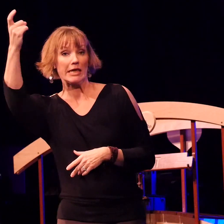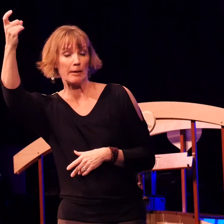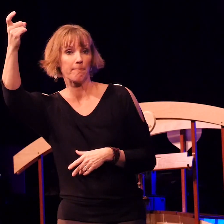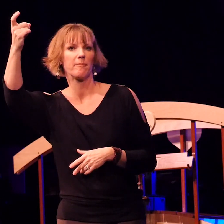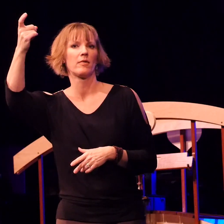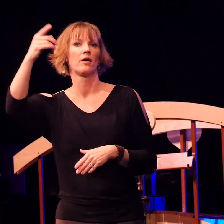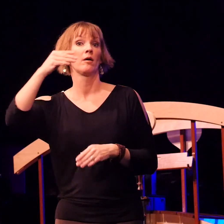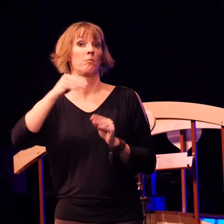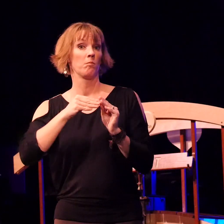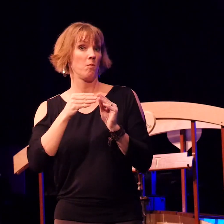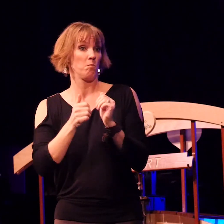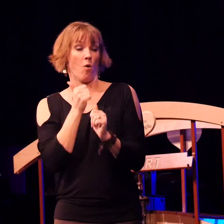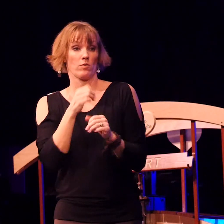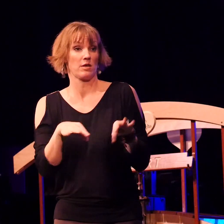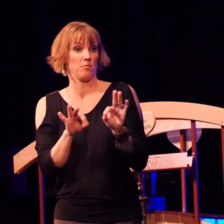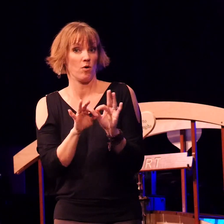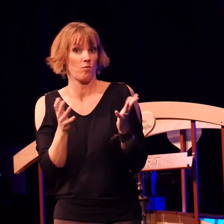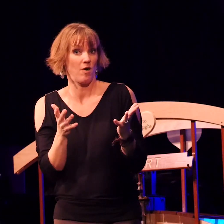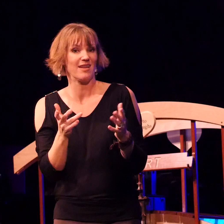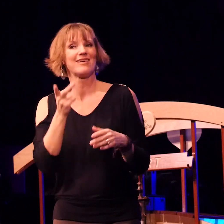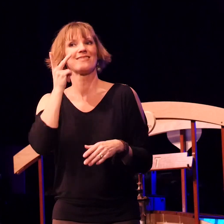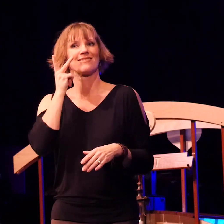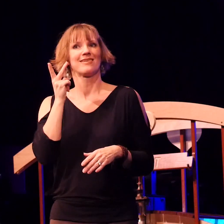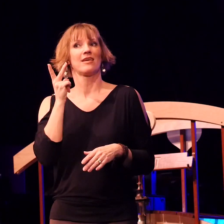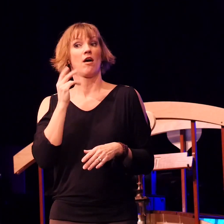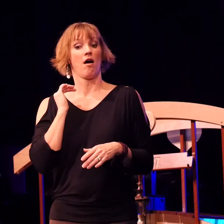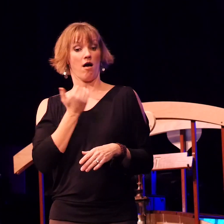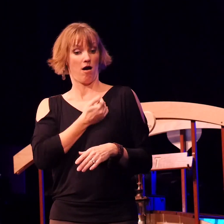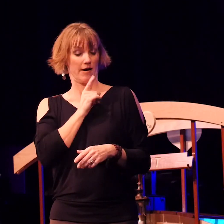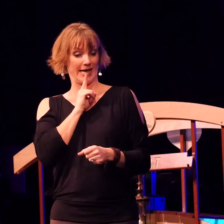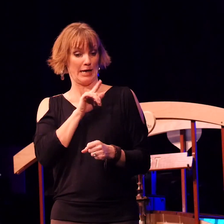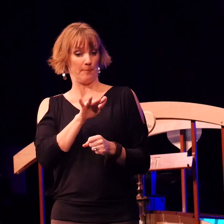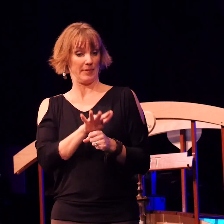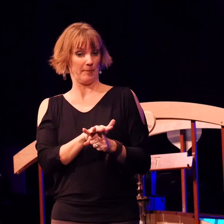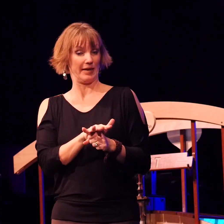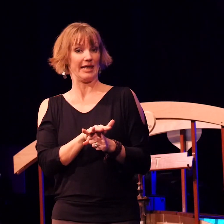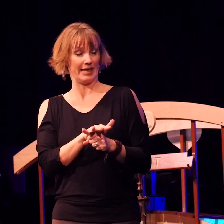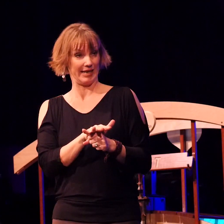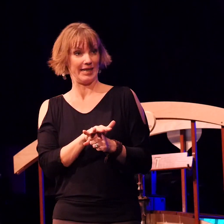anything, to see if our commitments are of the very highest